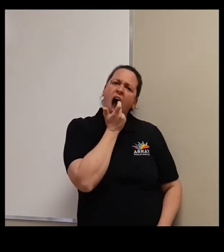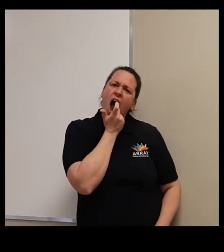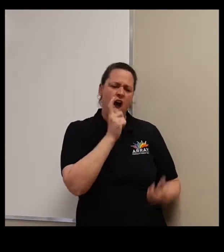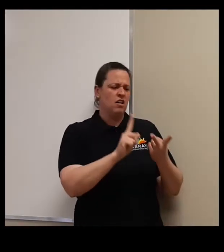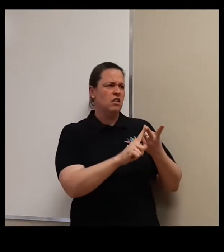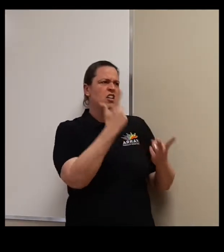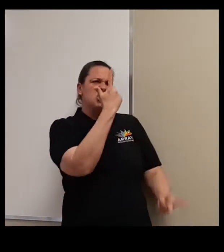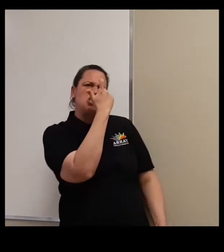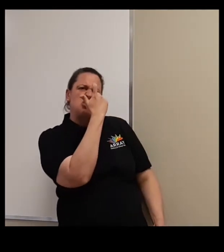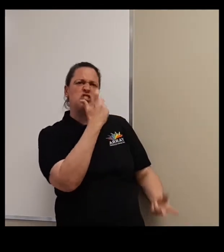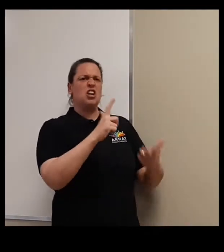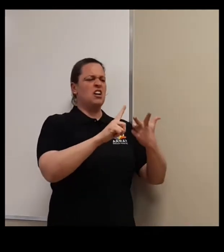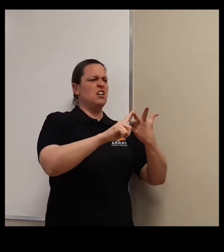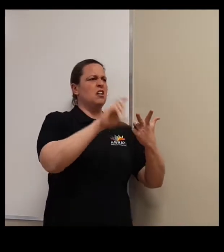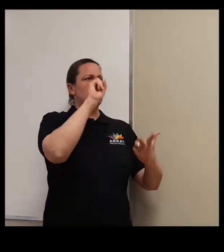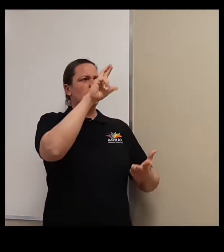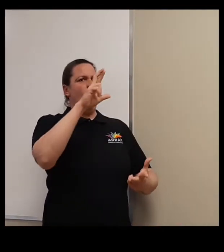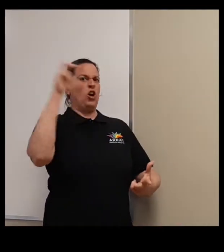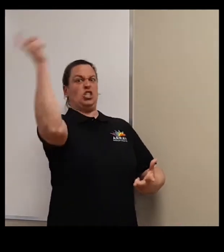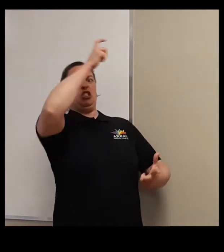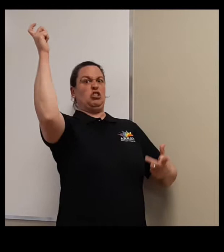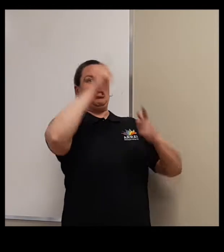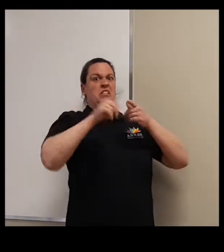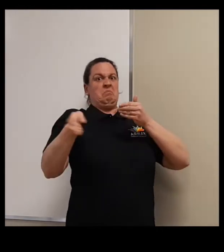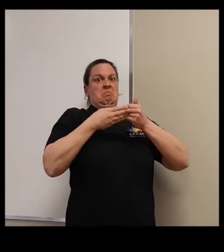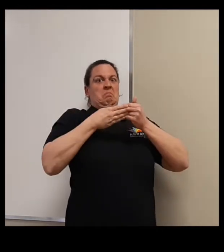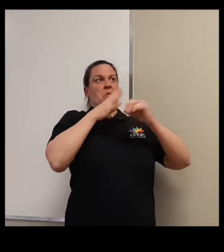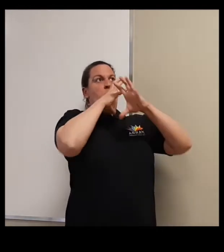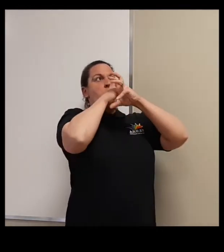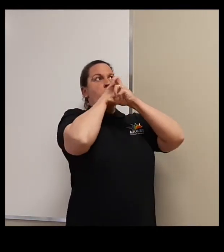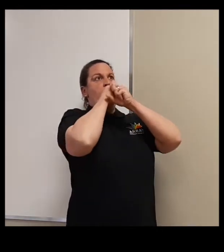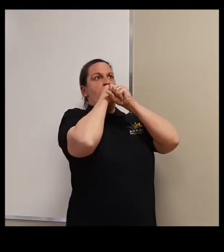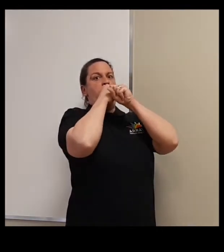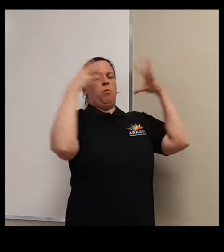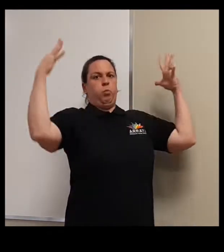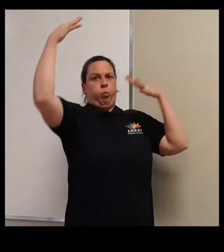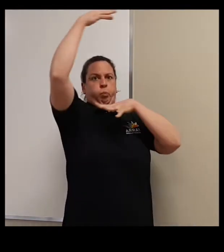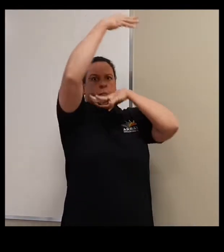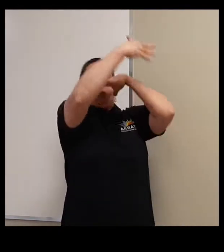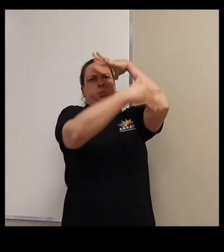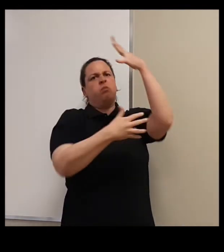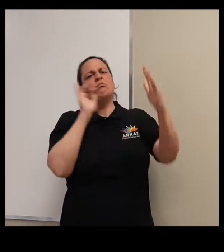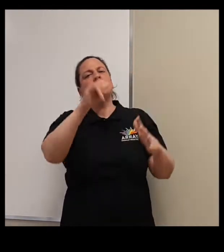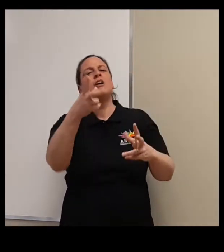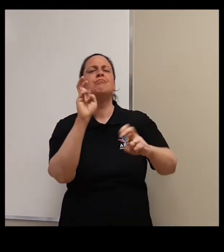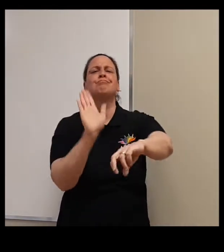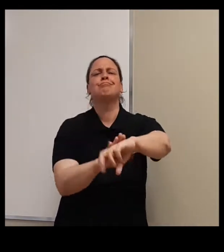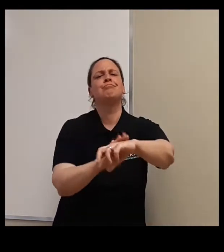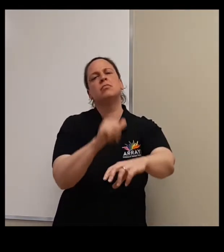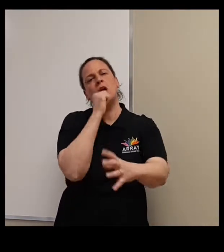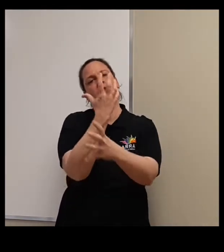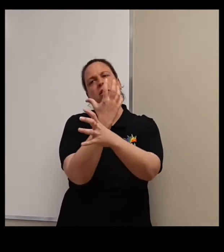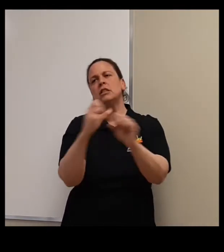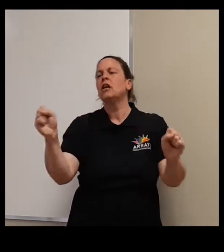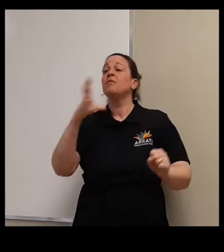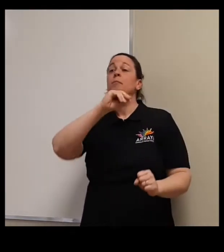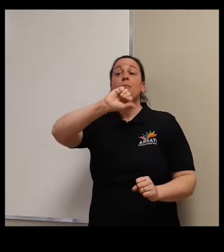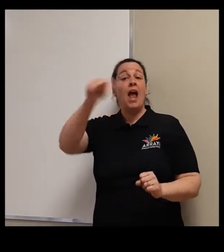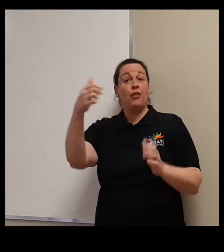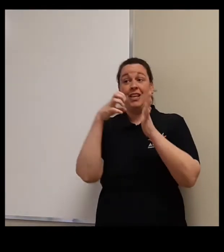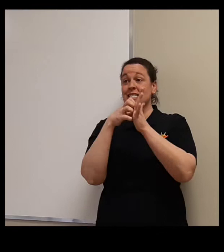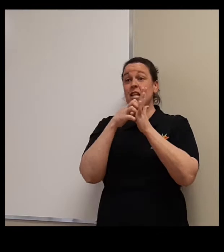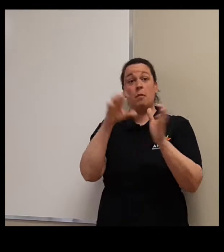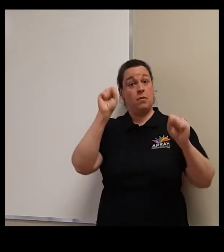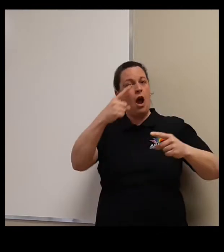near your mouth to breathe in. That's why there's a warning. Also, while you or I may not have a reaction to sprays like